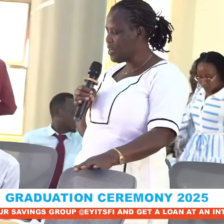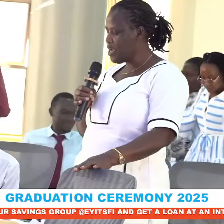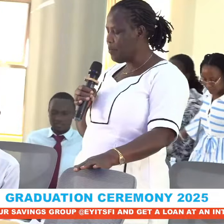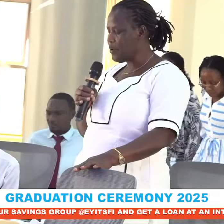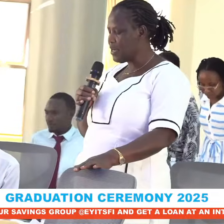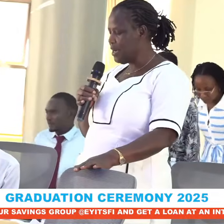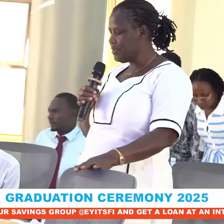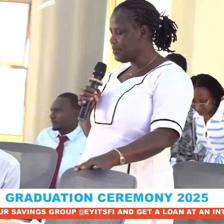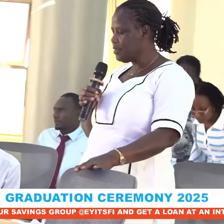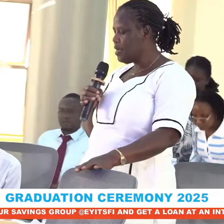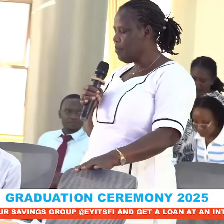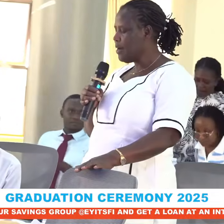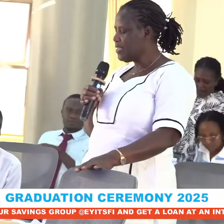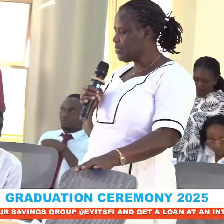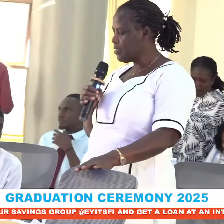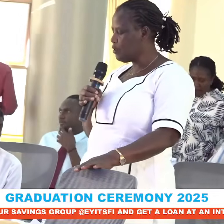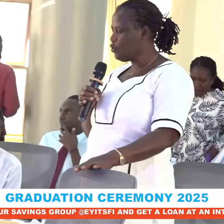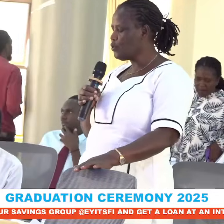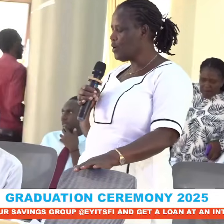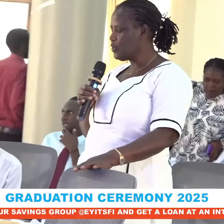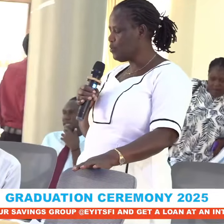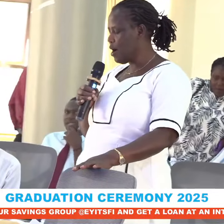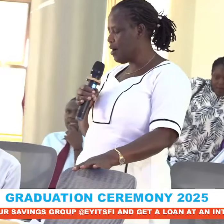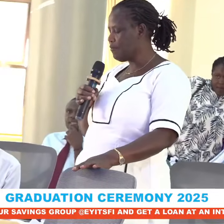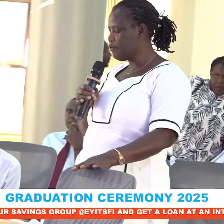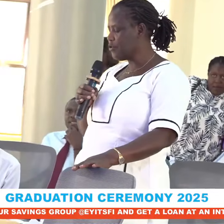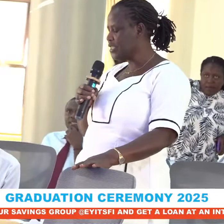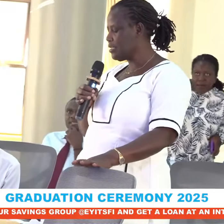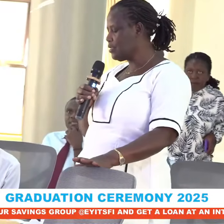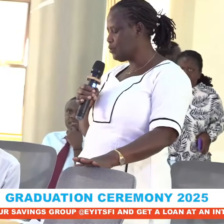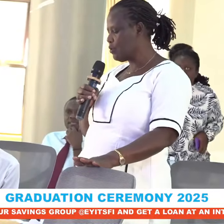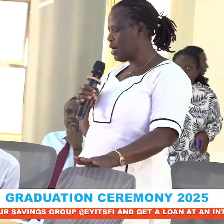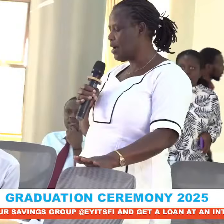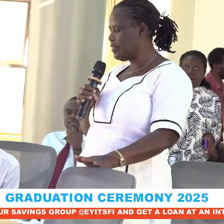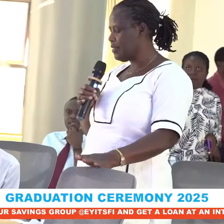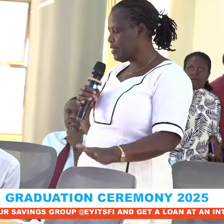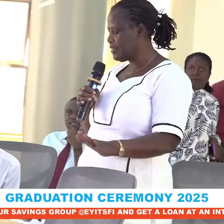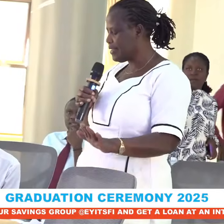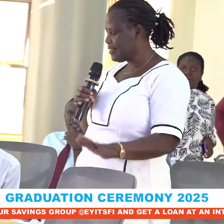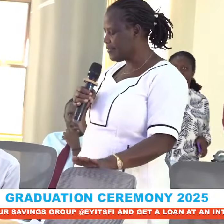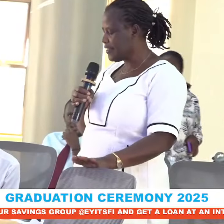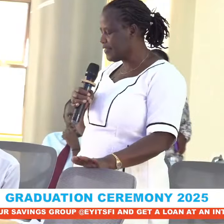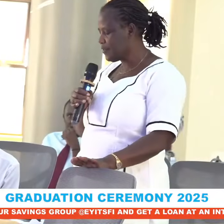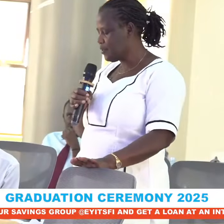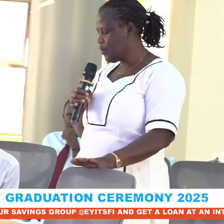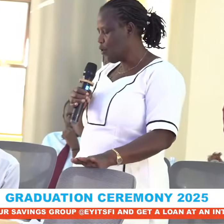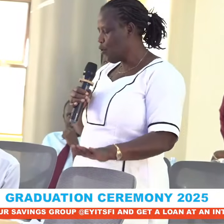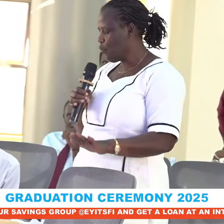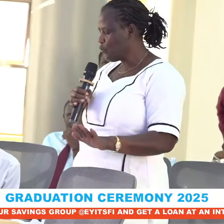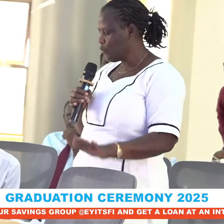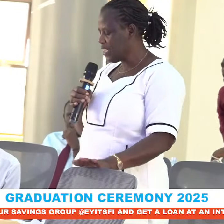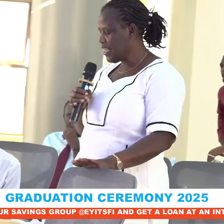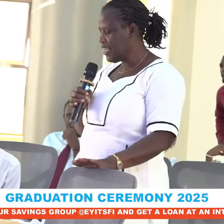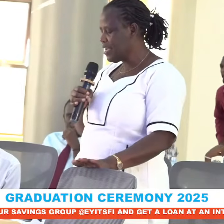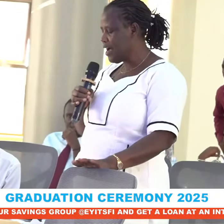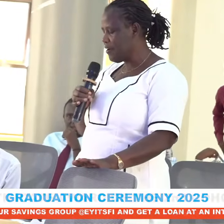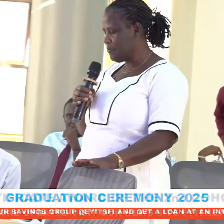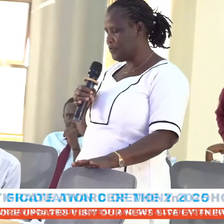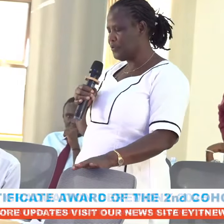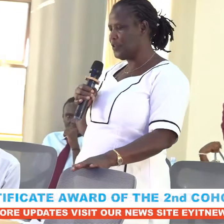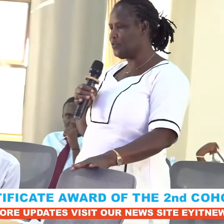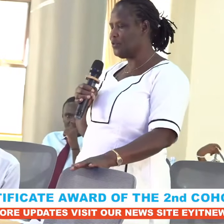many applicants, but those ones who have reached at the success of today